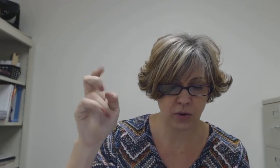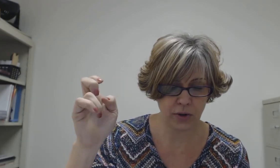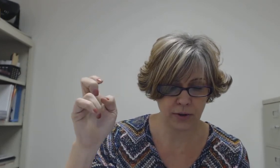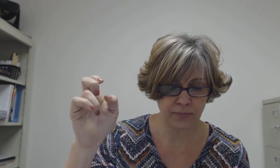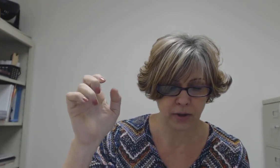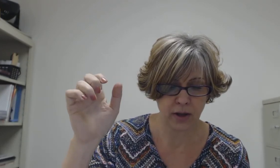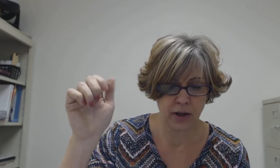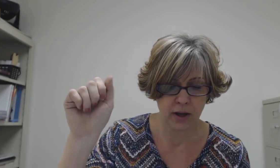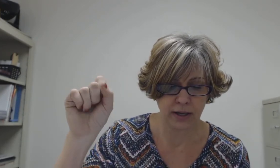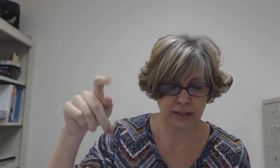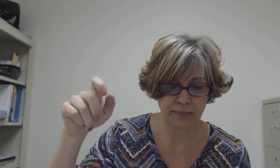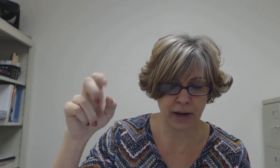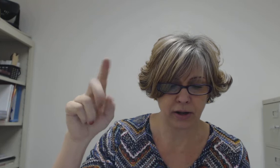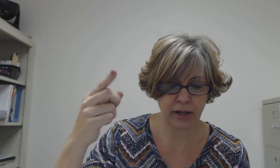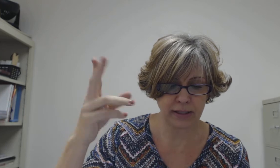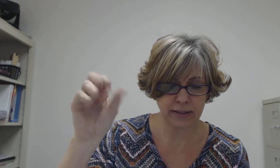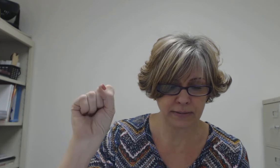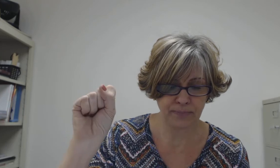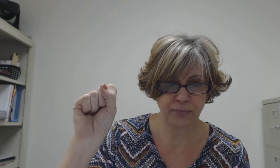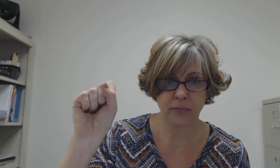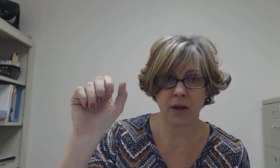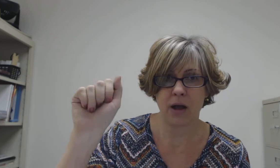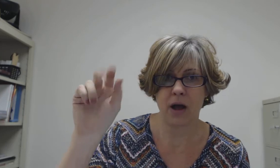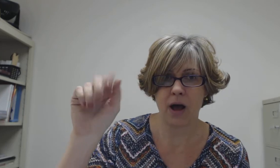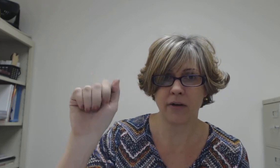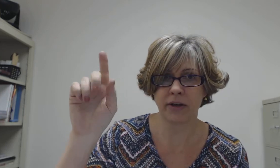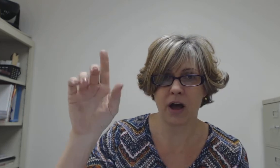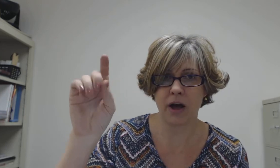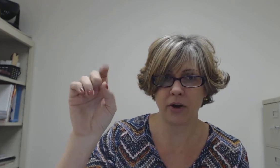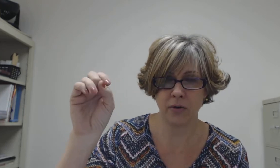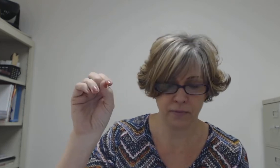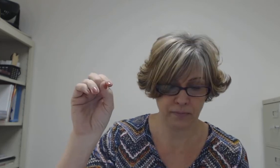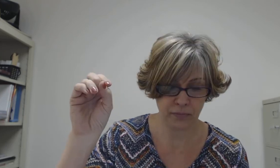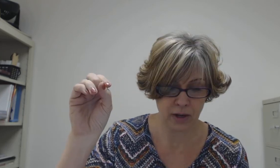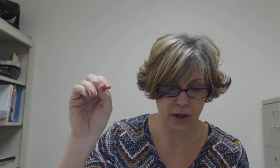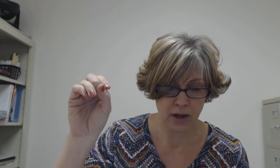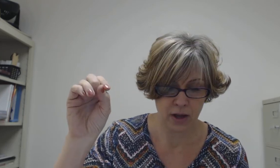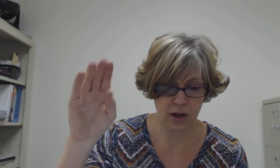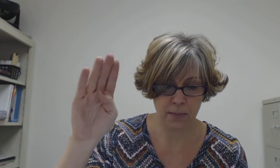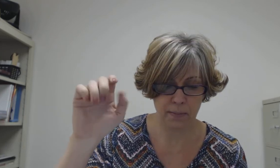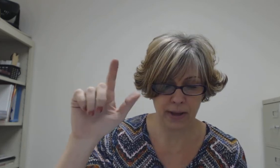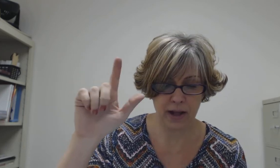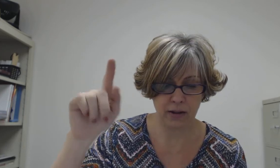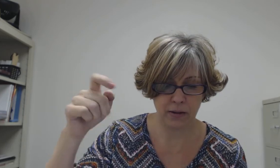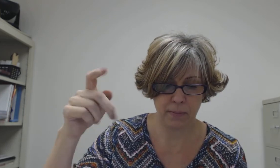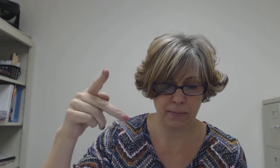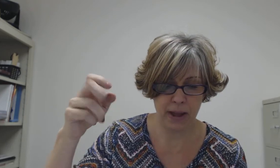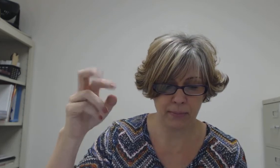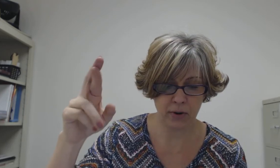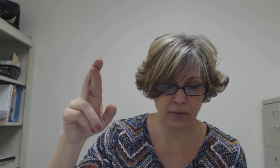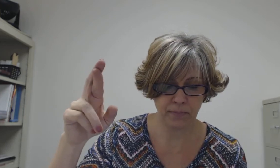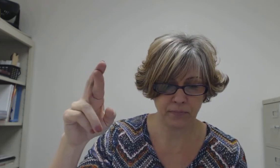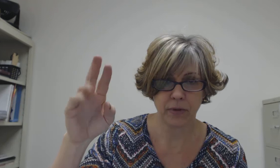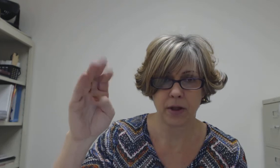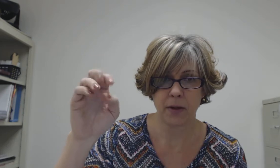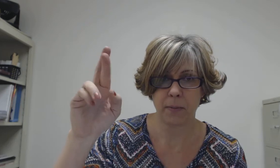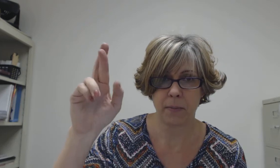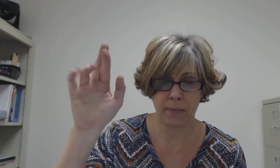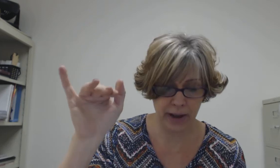artichoke, asparagus, avocado, bell pepper,